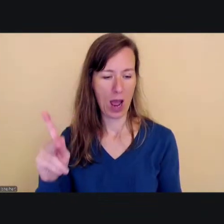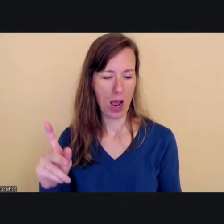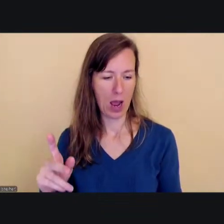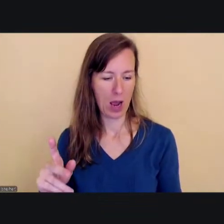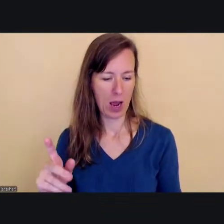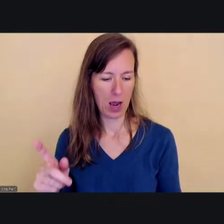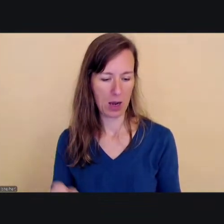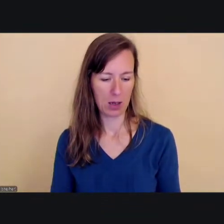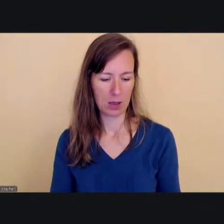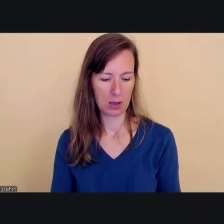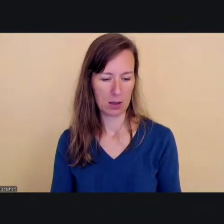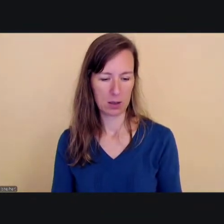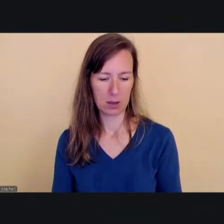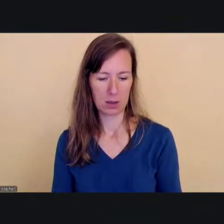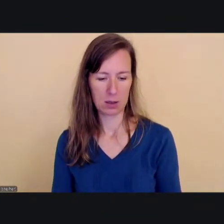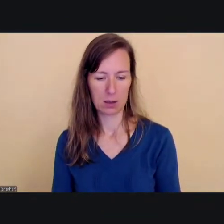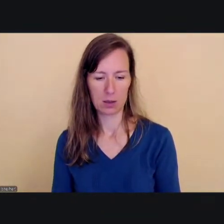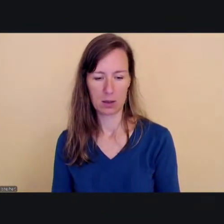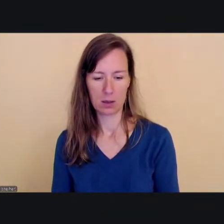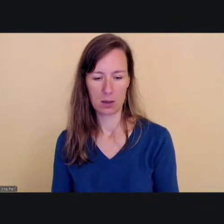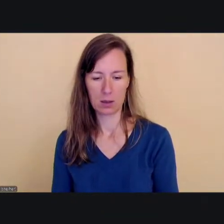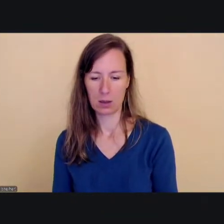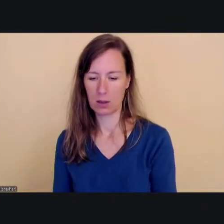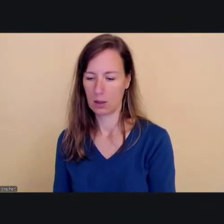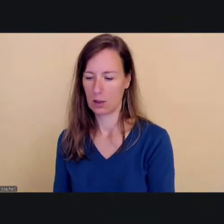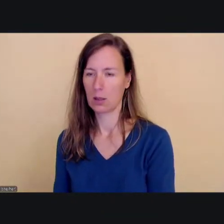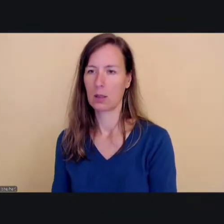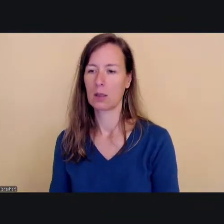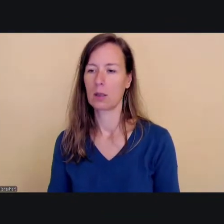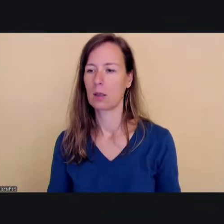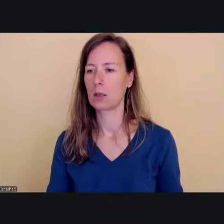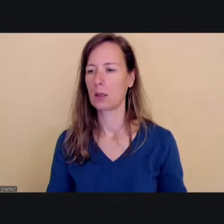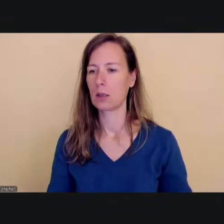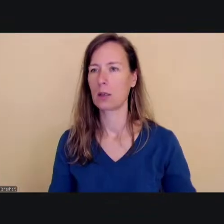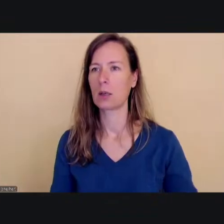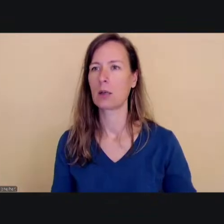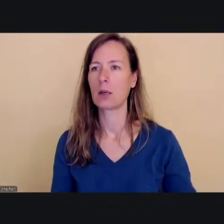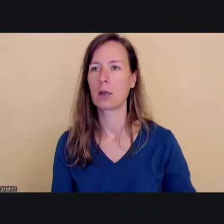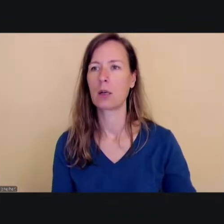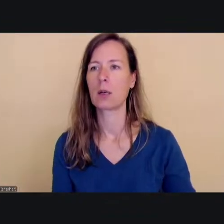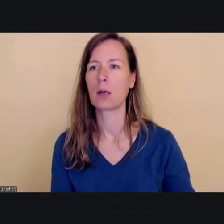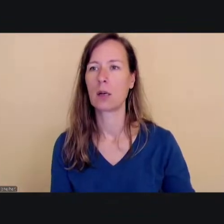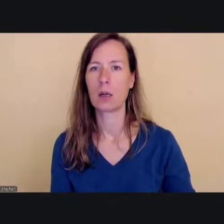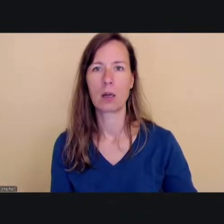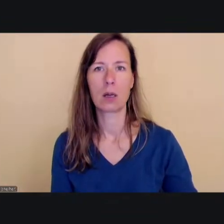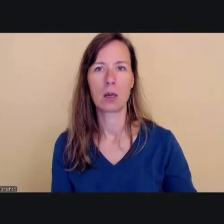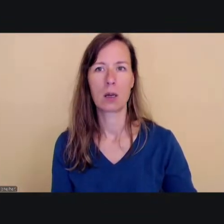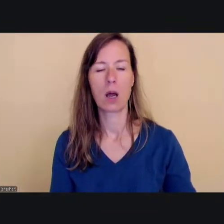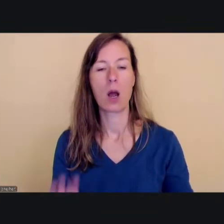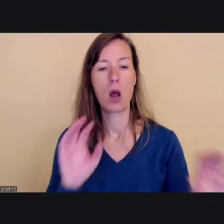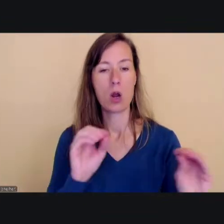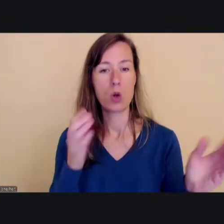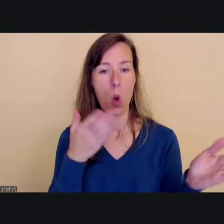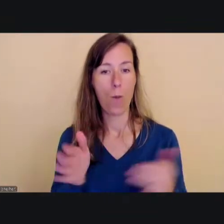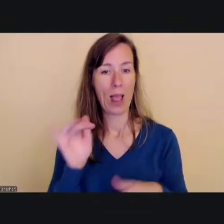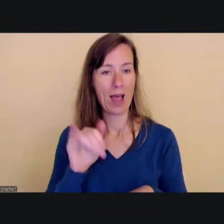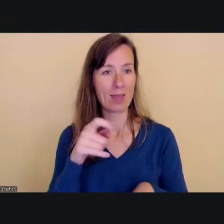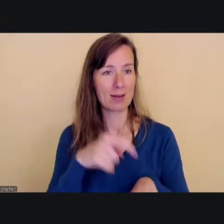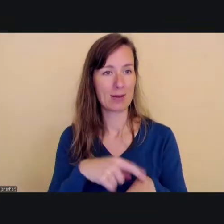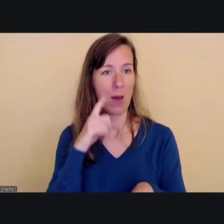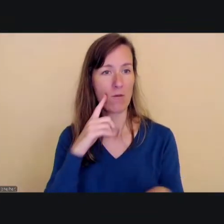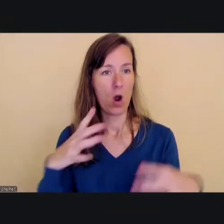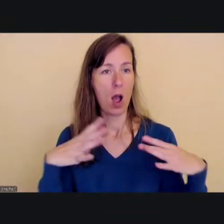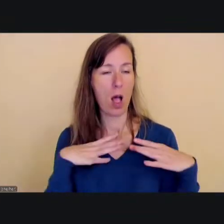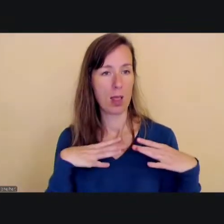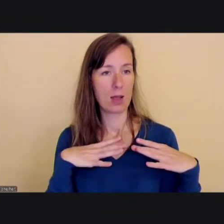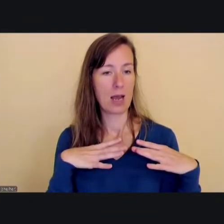So just to clarify, there is no plan at this time for a holiday of any kind, either a half day or anything on the 24th?